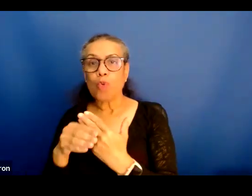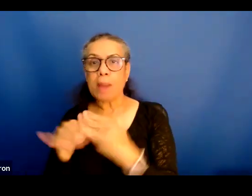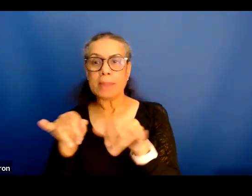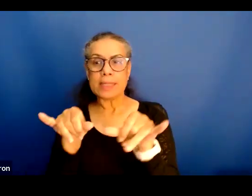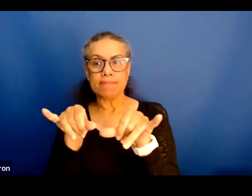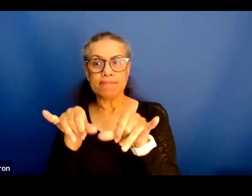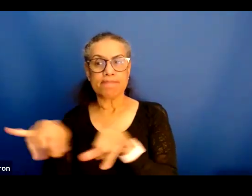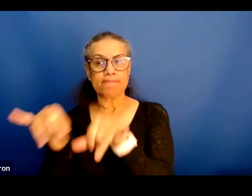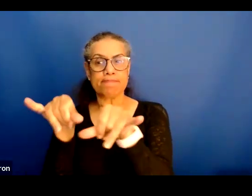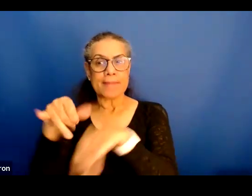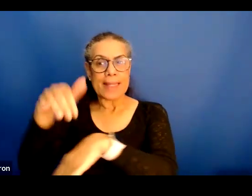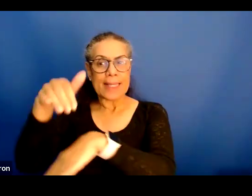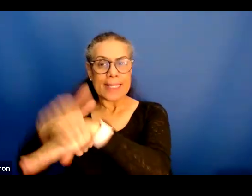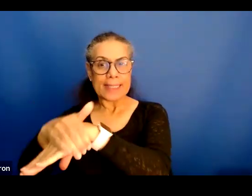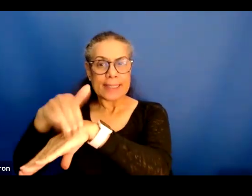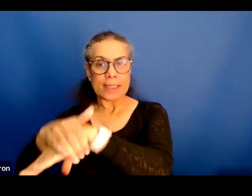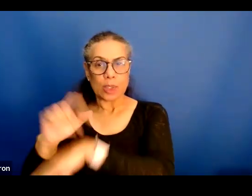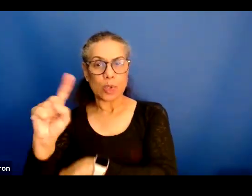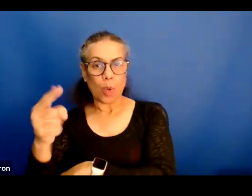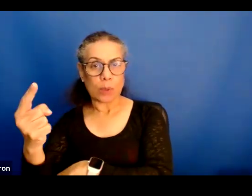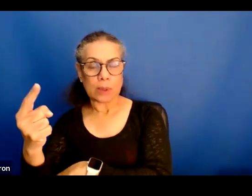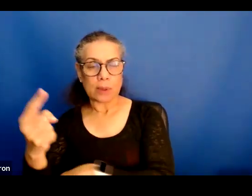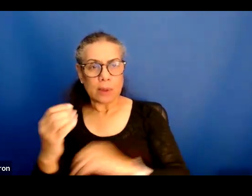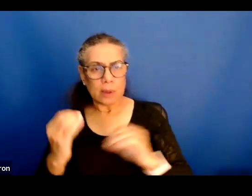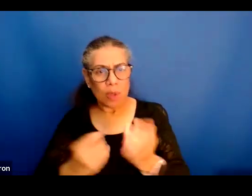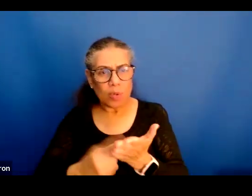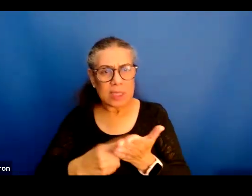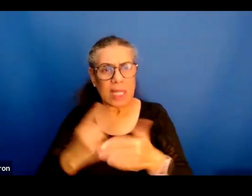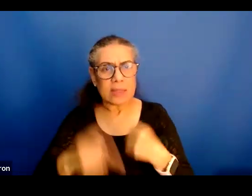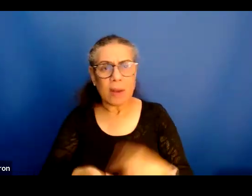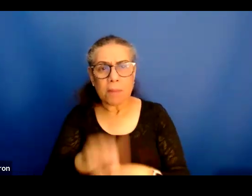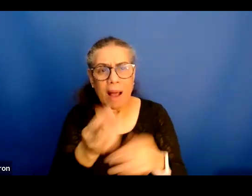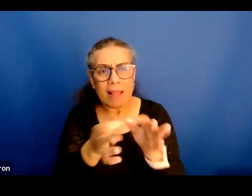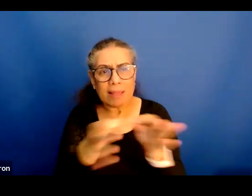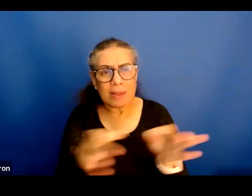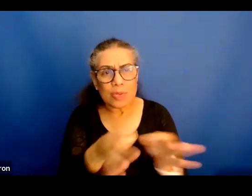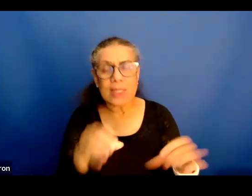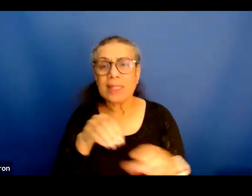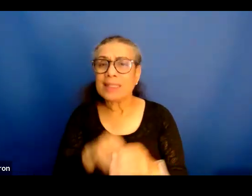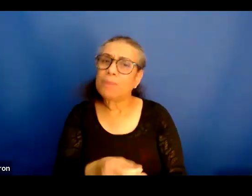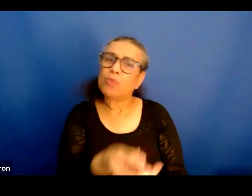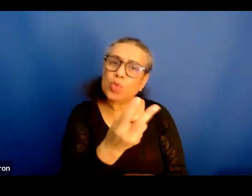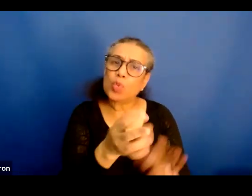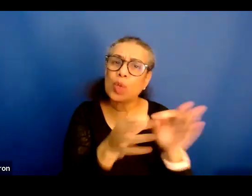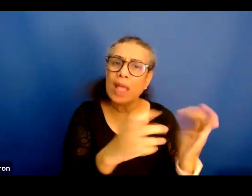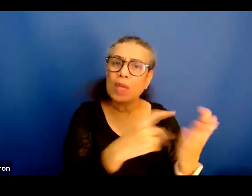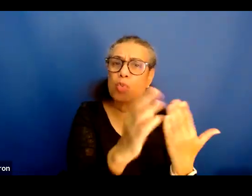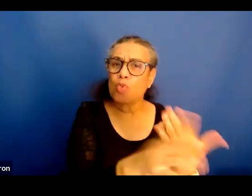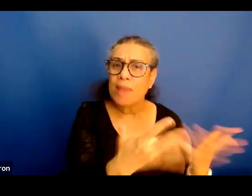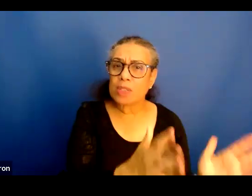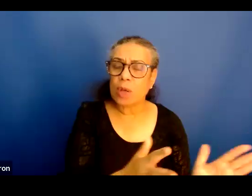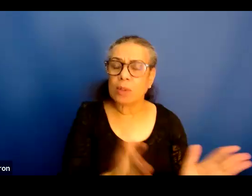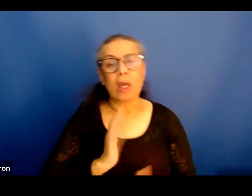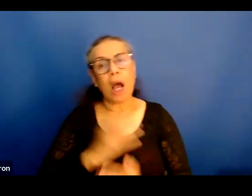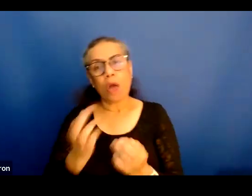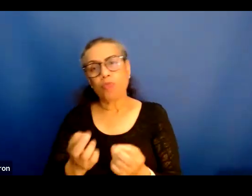uniformly English only. We found no discussion of biliteracy except in dual language. Our